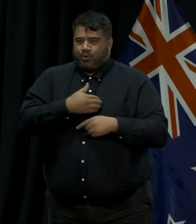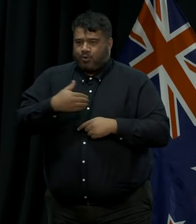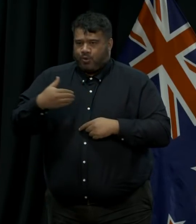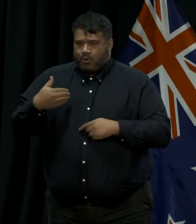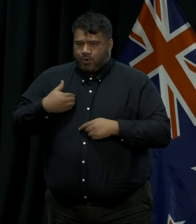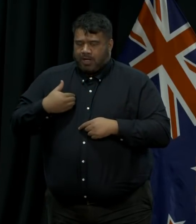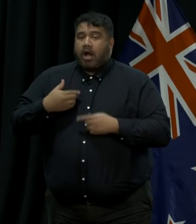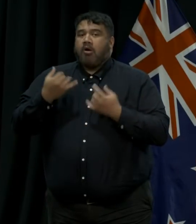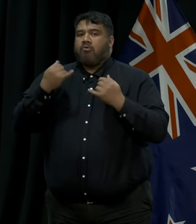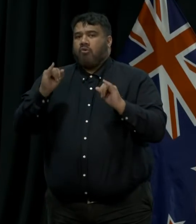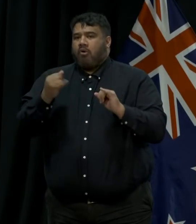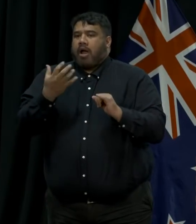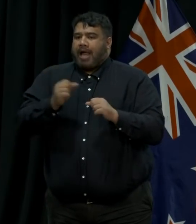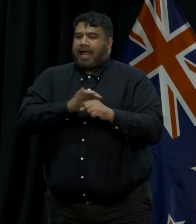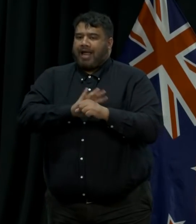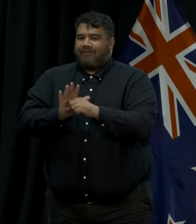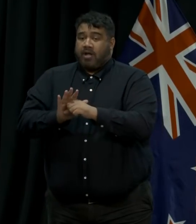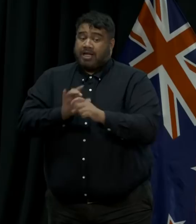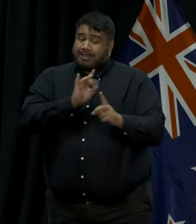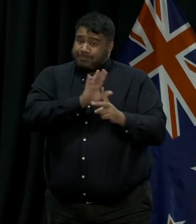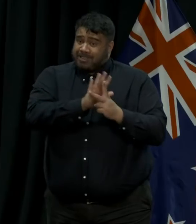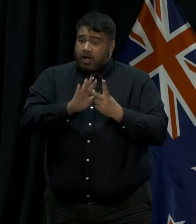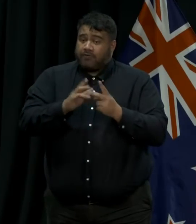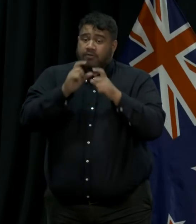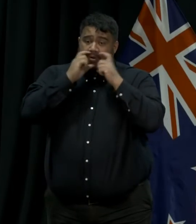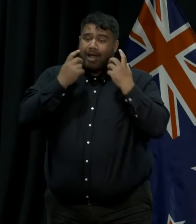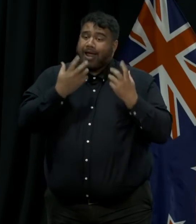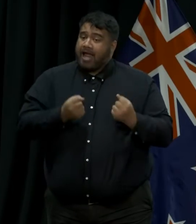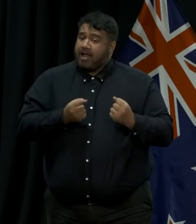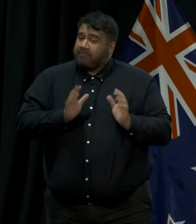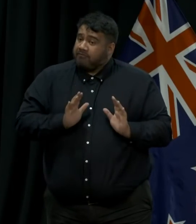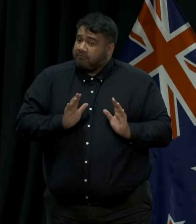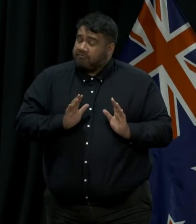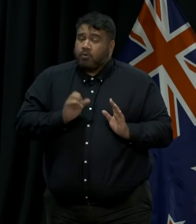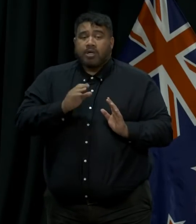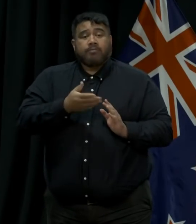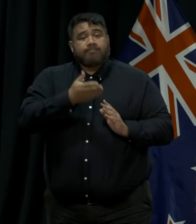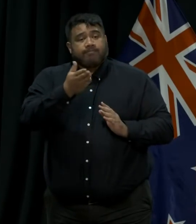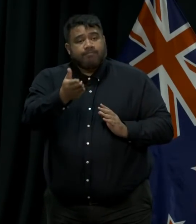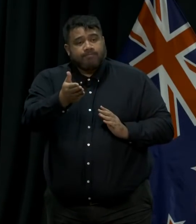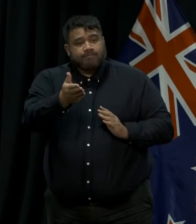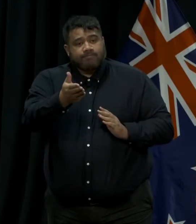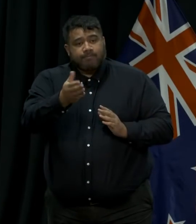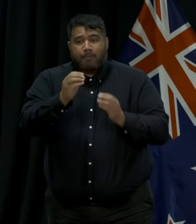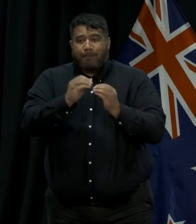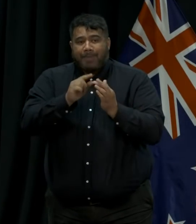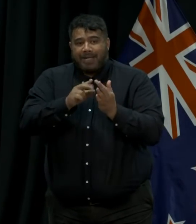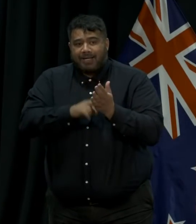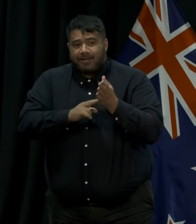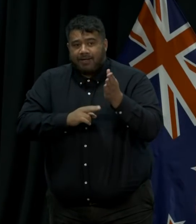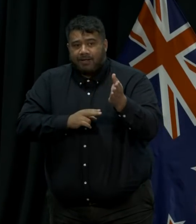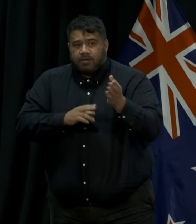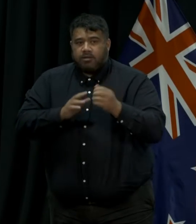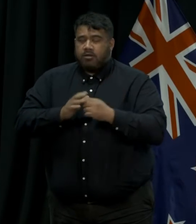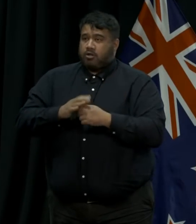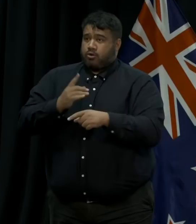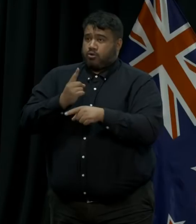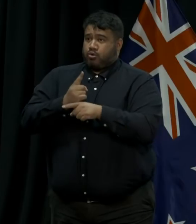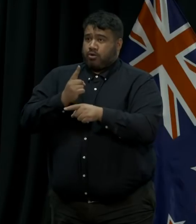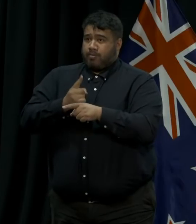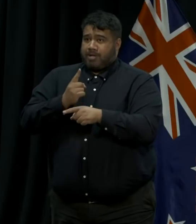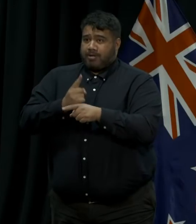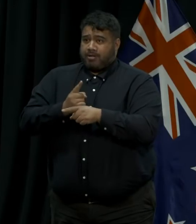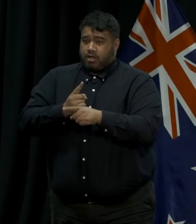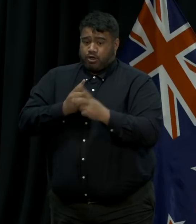managed isolation, were in fact wearing face masks. I come to Ben in the last question. Plain there's been breaches of testing protocol now beyond those